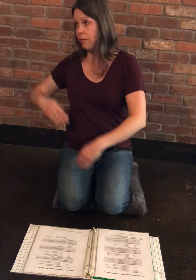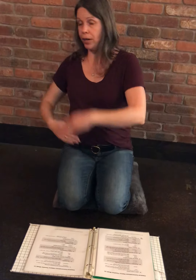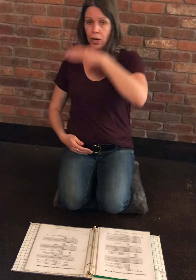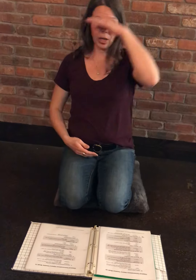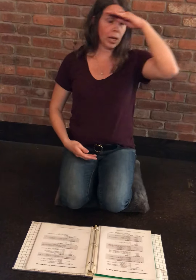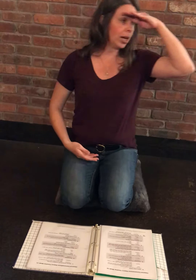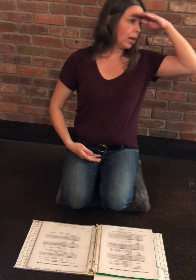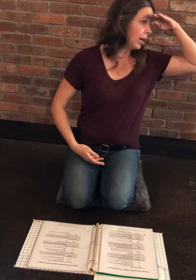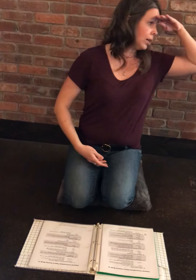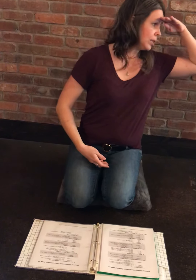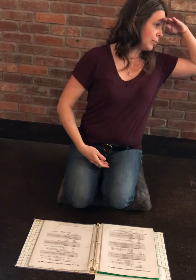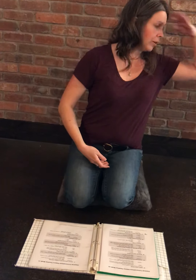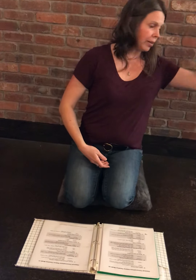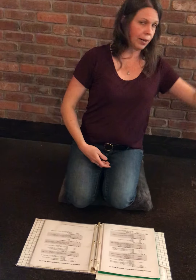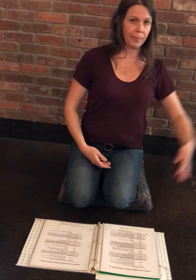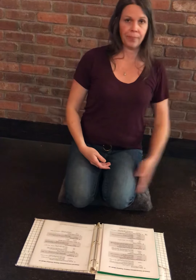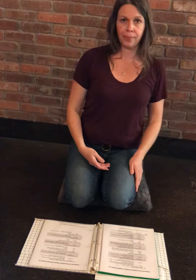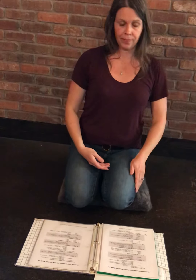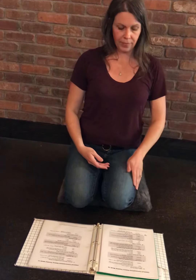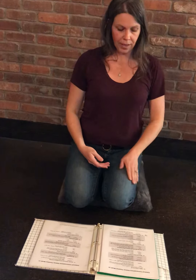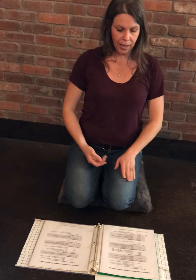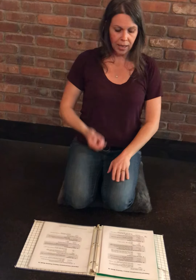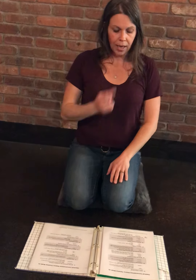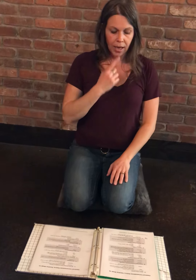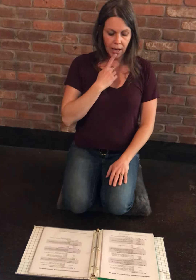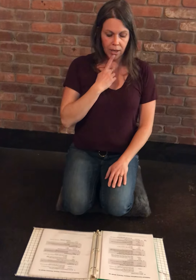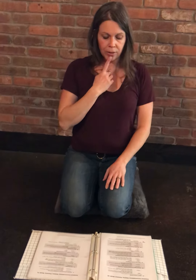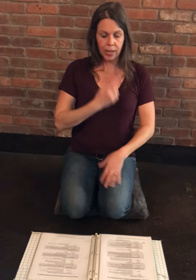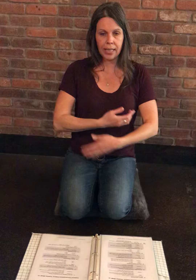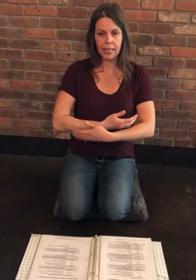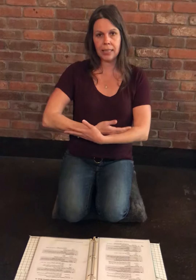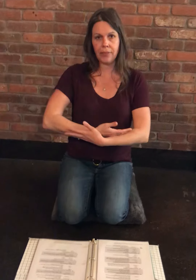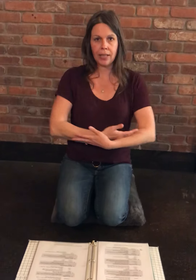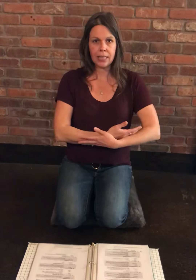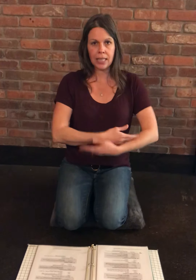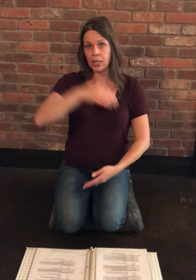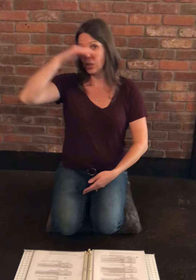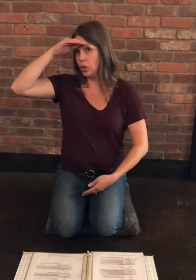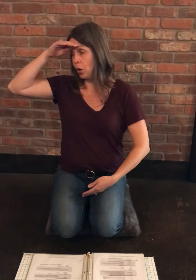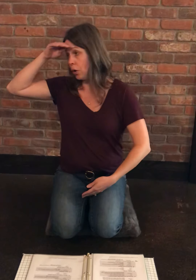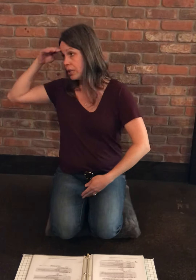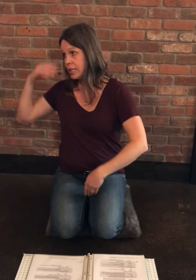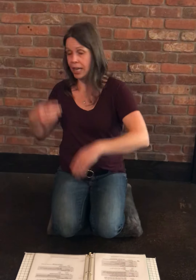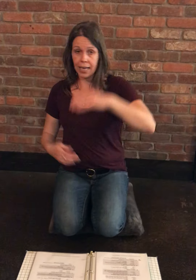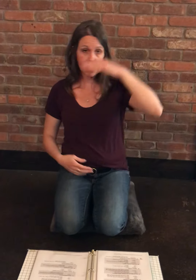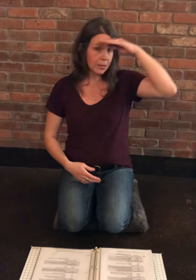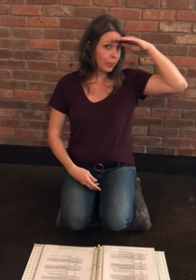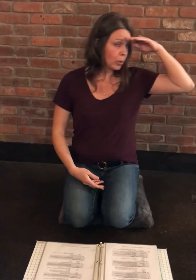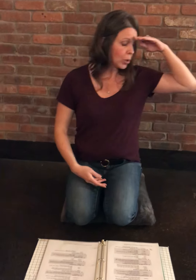here and explore over there. Okay. Eric the Red, Leif Erikson, Norse